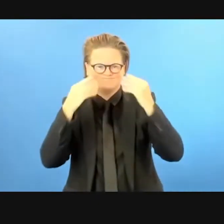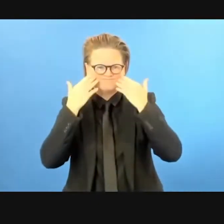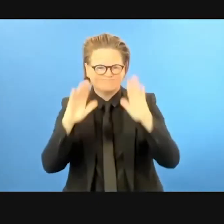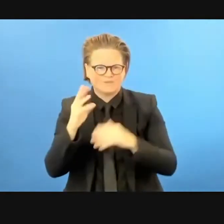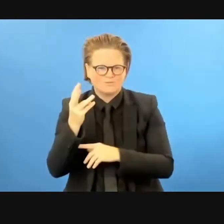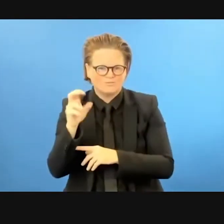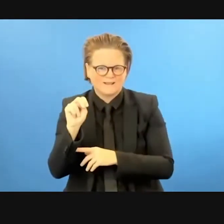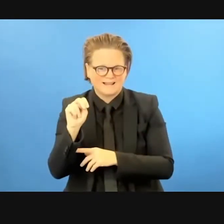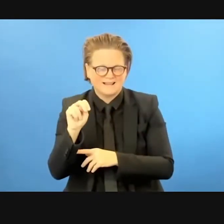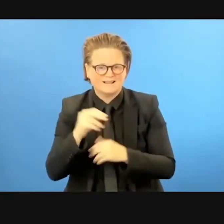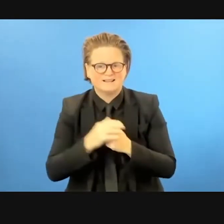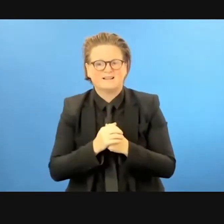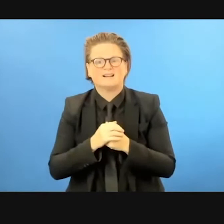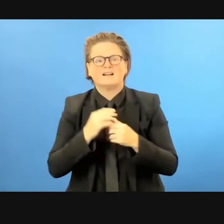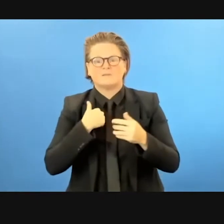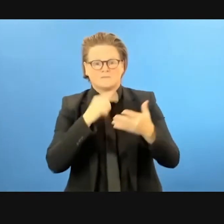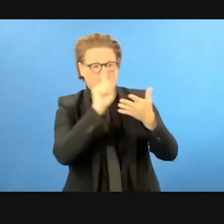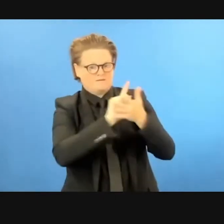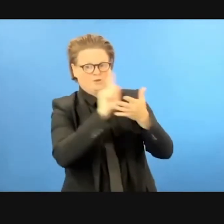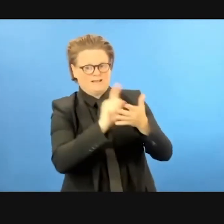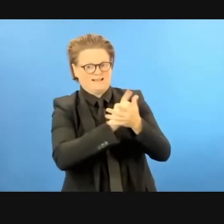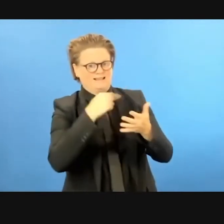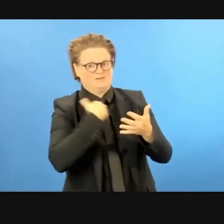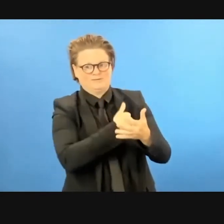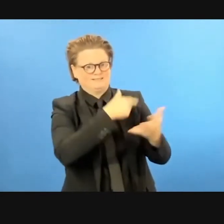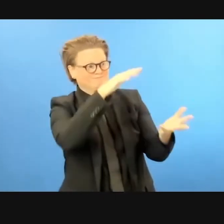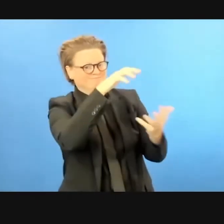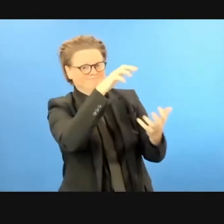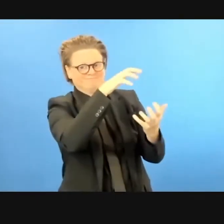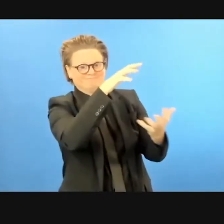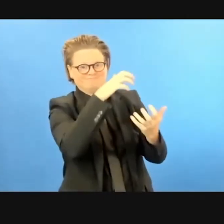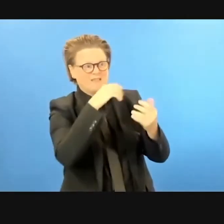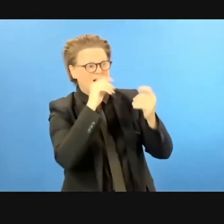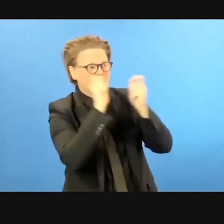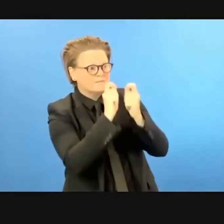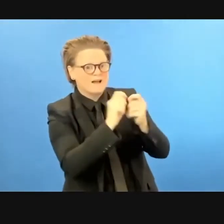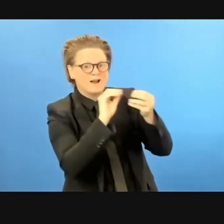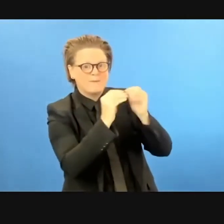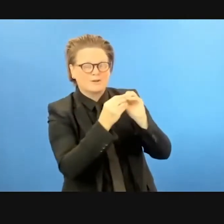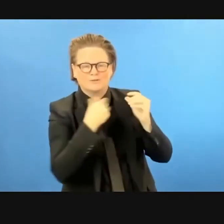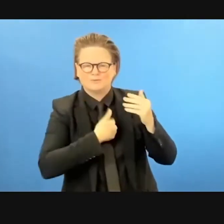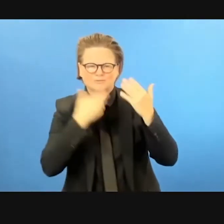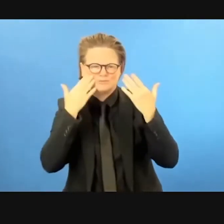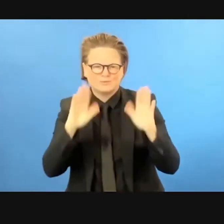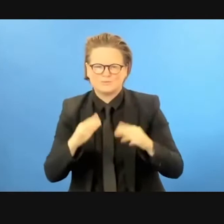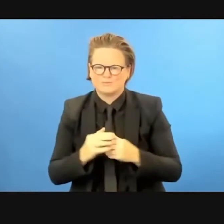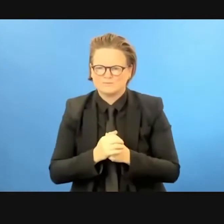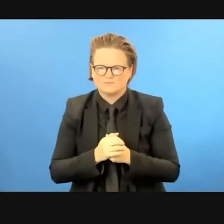week-to-week basis. And we have only gotten one allocation of Johnson & Johnson, which was a small